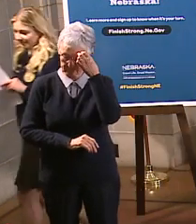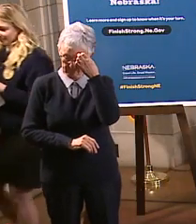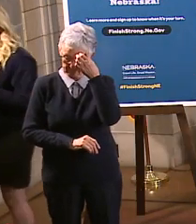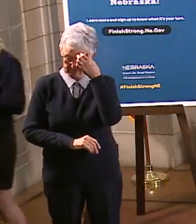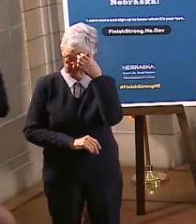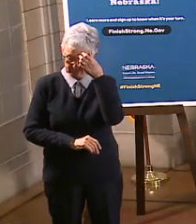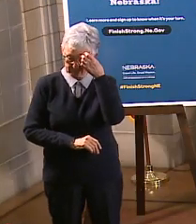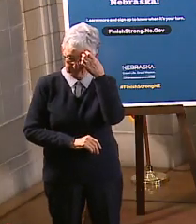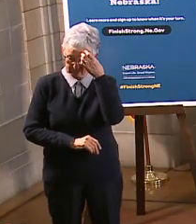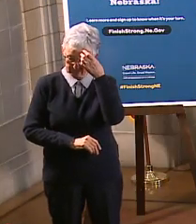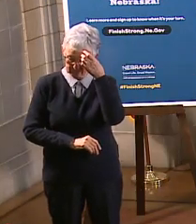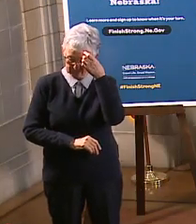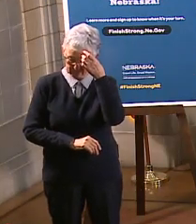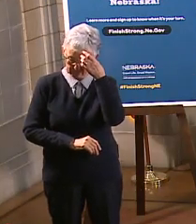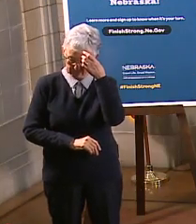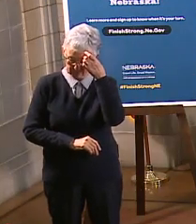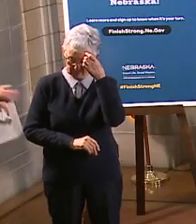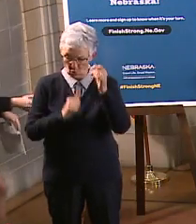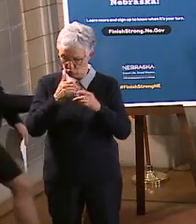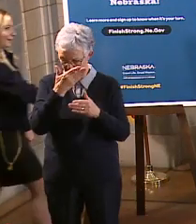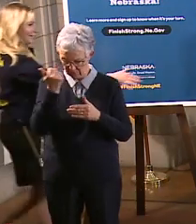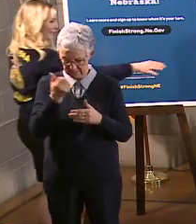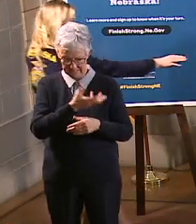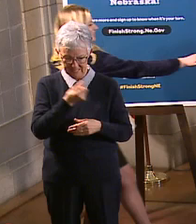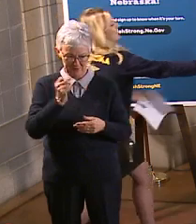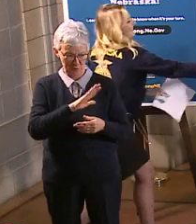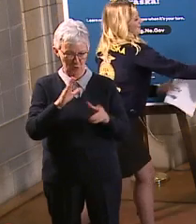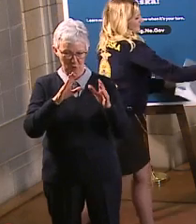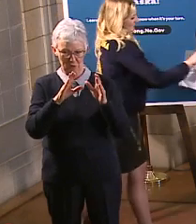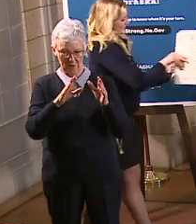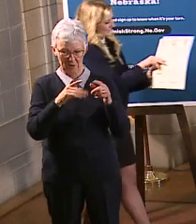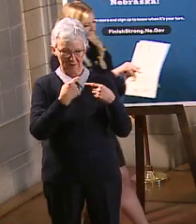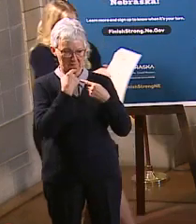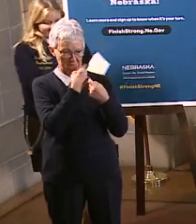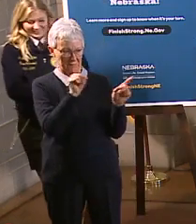Oh, Madison, don't forget to take this with you.